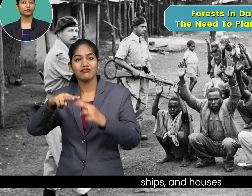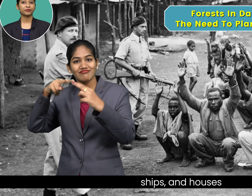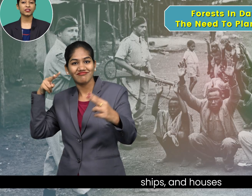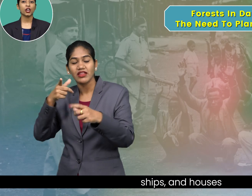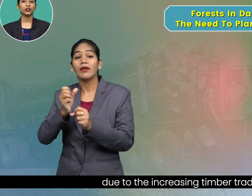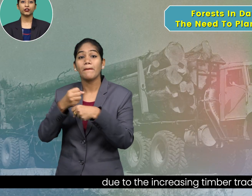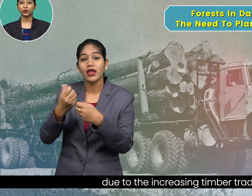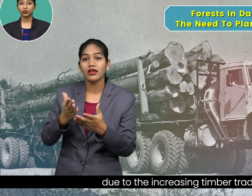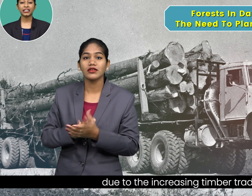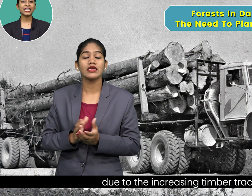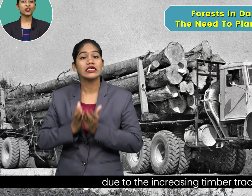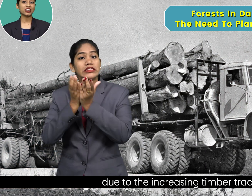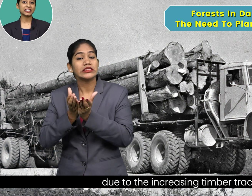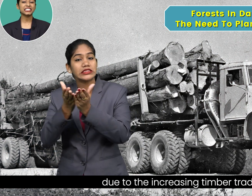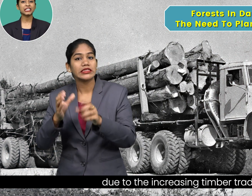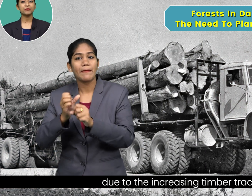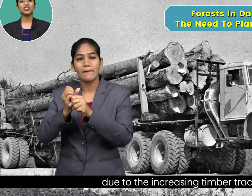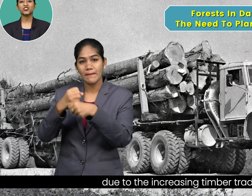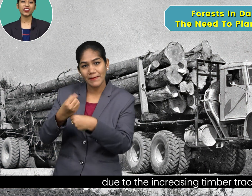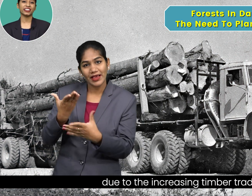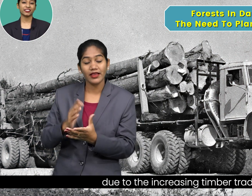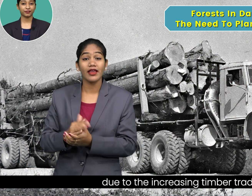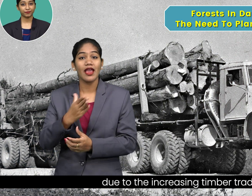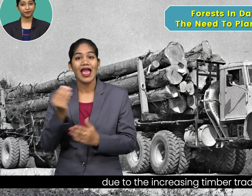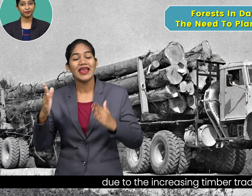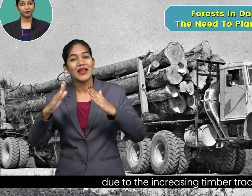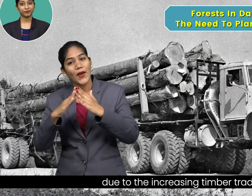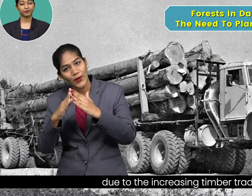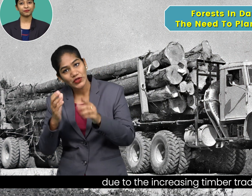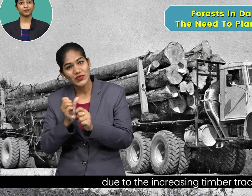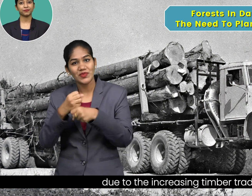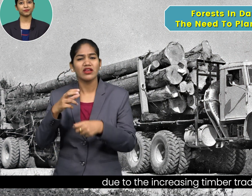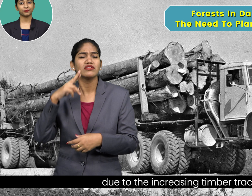houses due to the increasing timber trade.